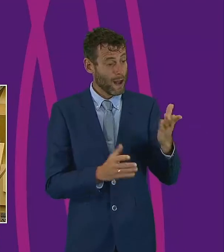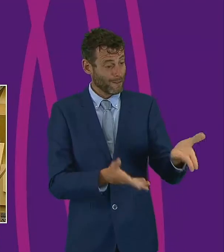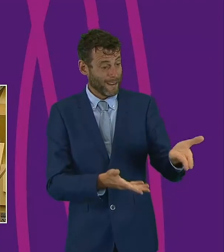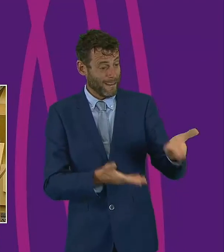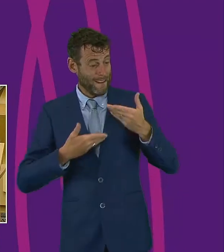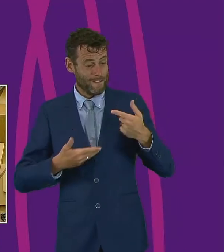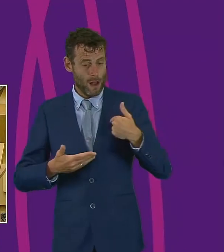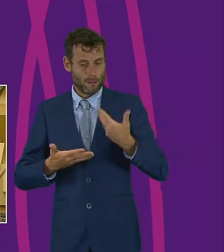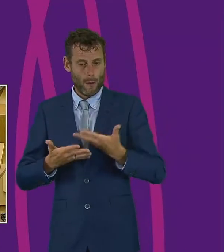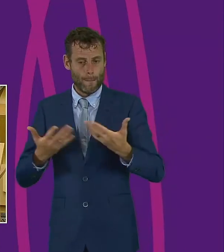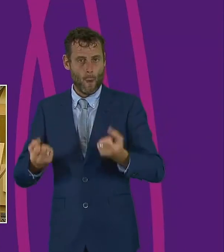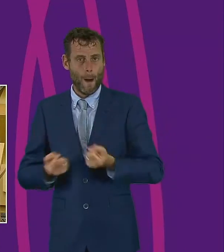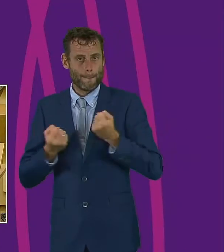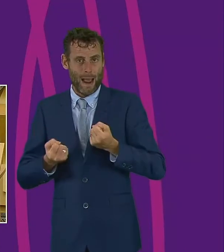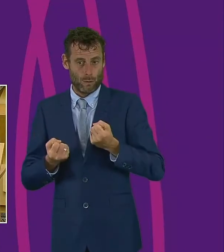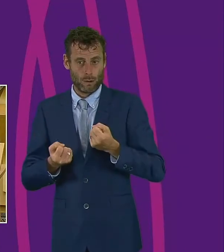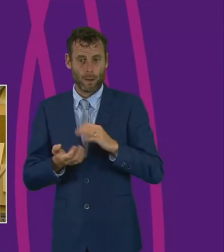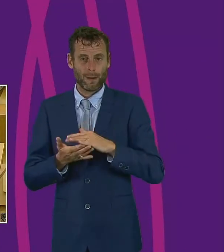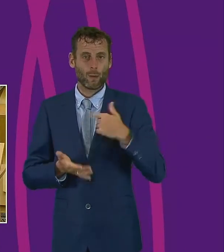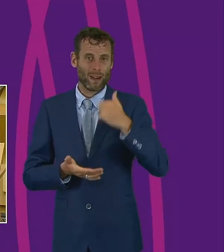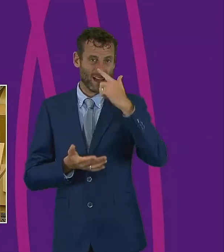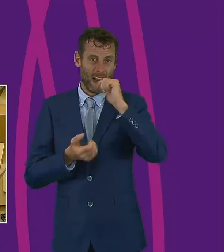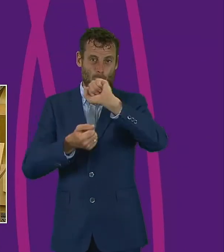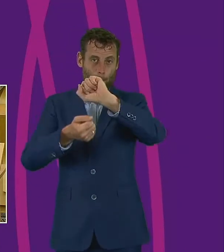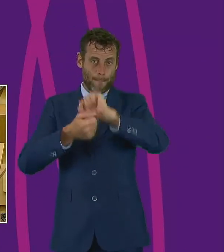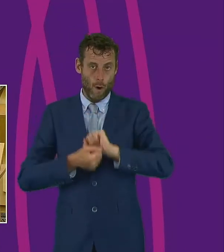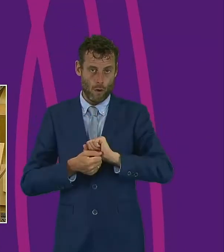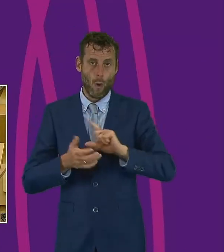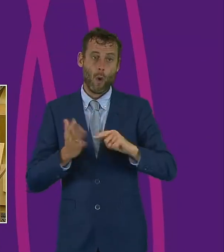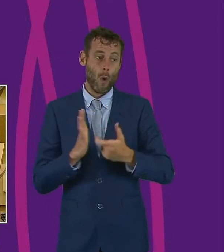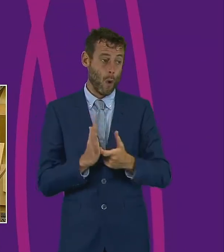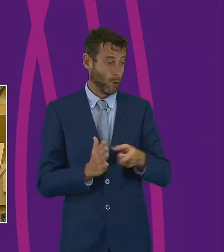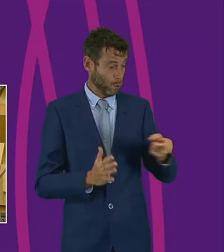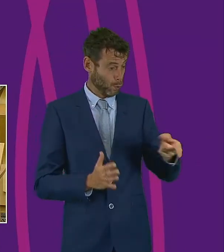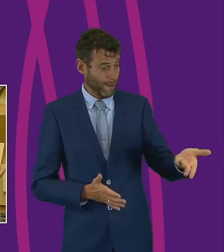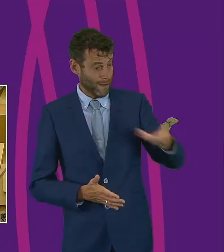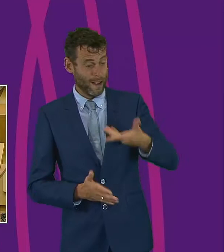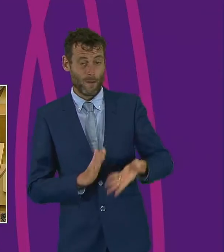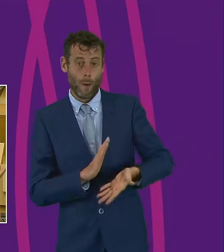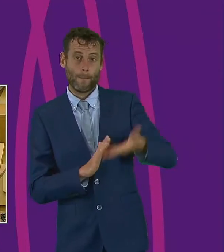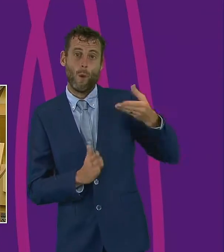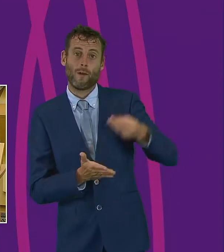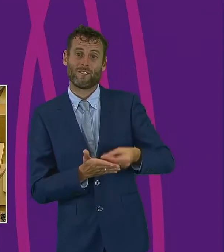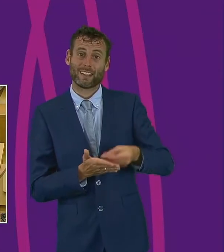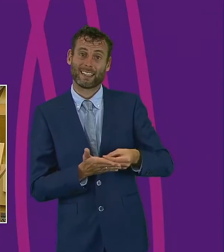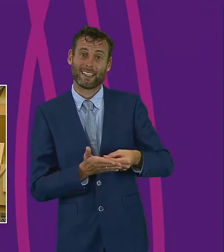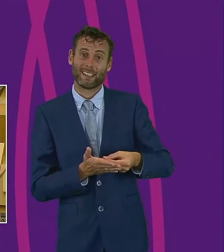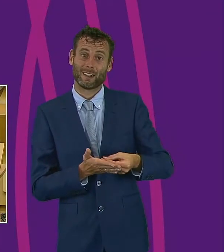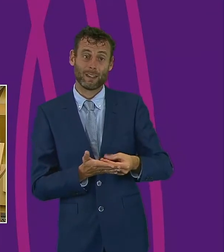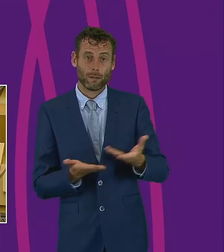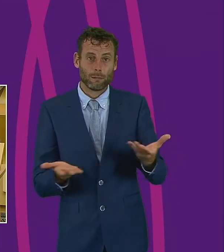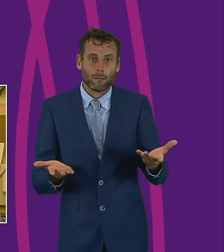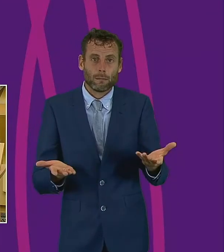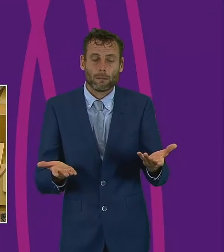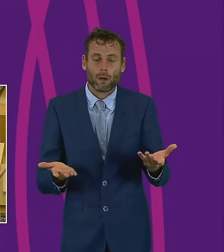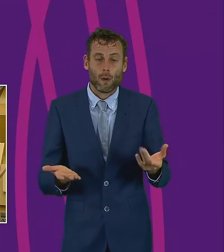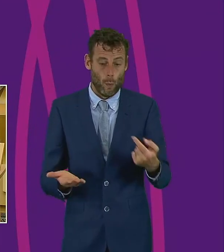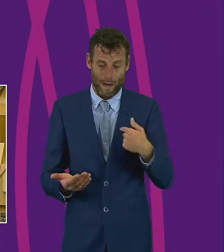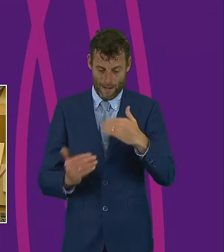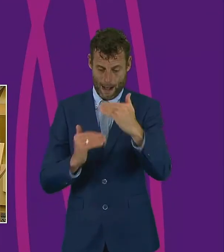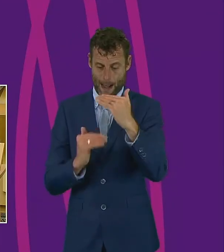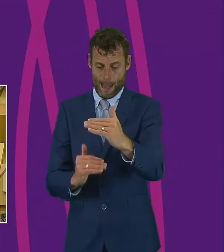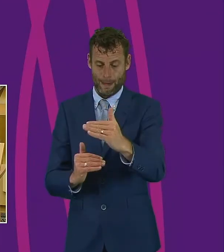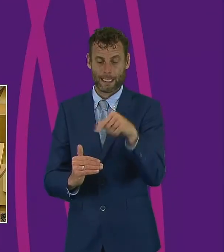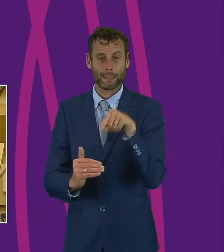or make more funding available, because without one or other of those or both of those, we are going to run up against these very